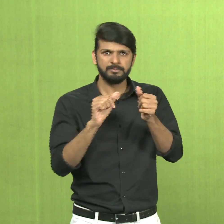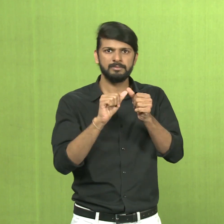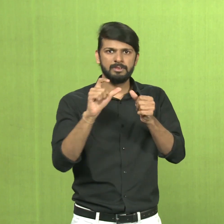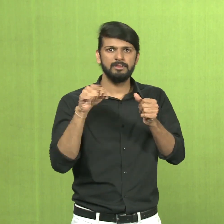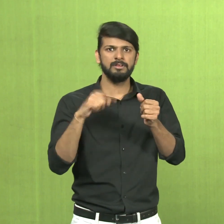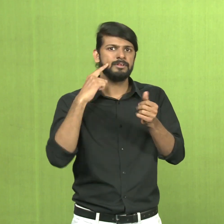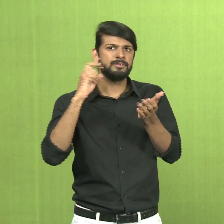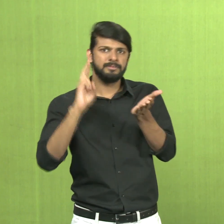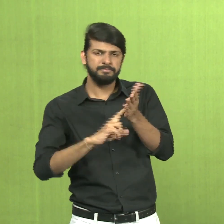signlanguage@nios.ac.in.